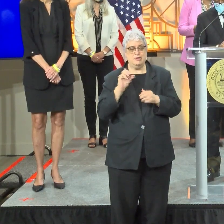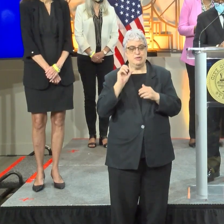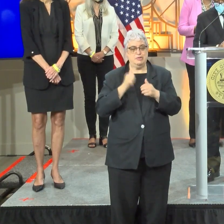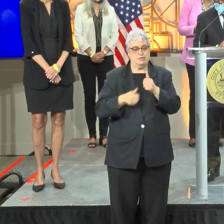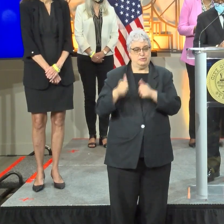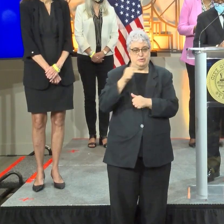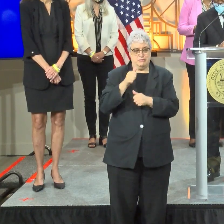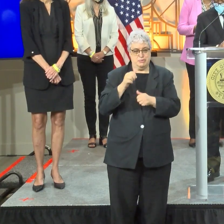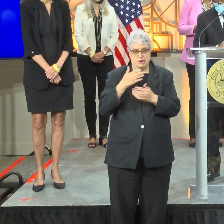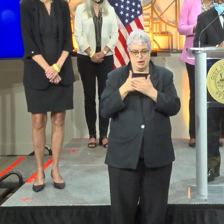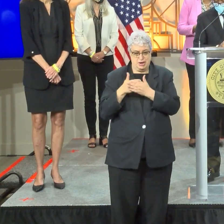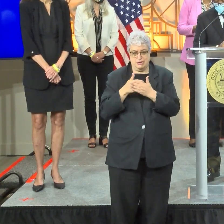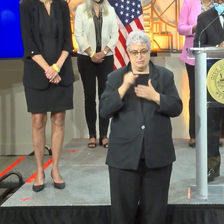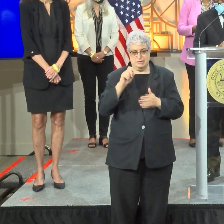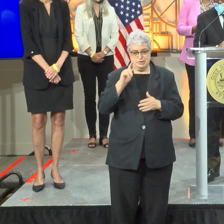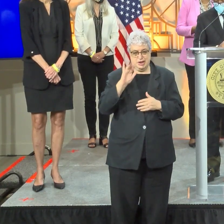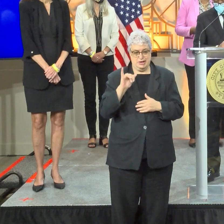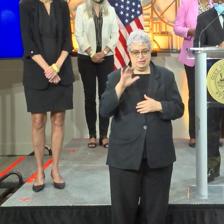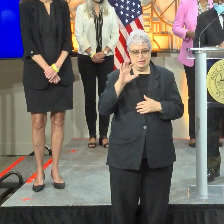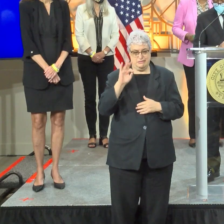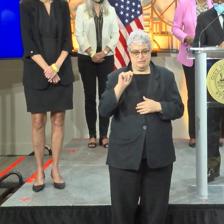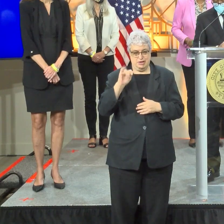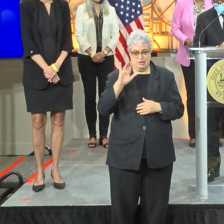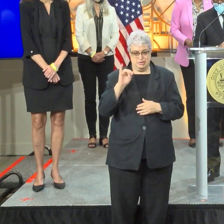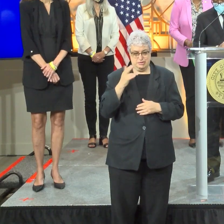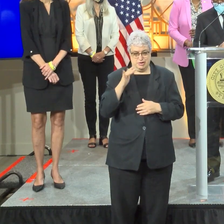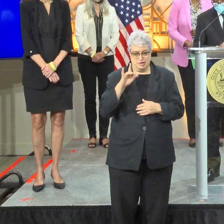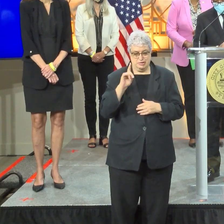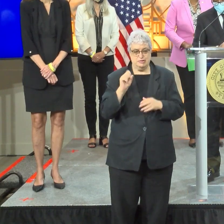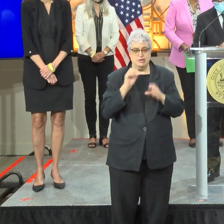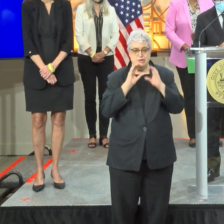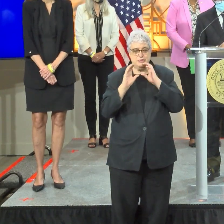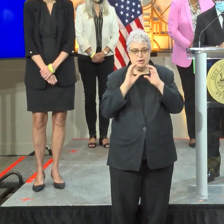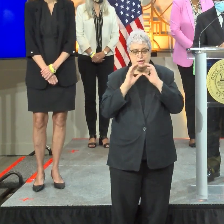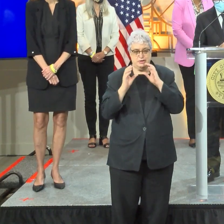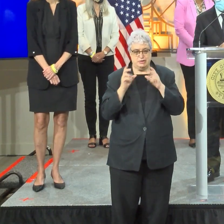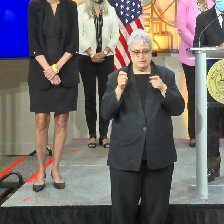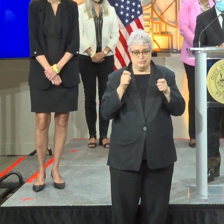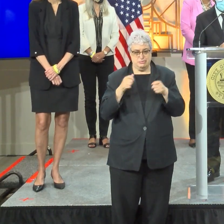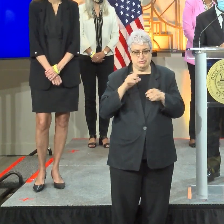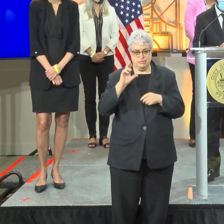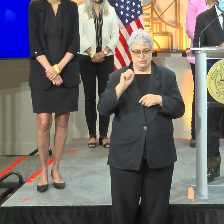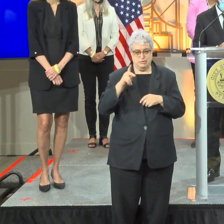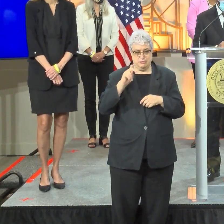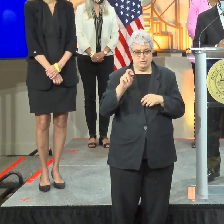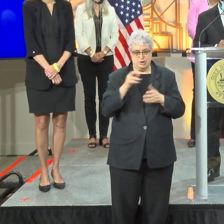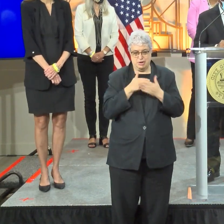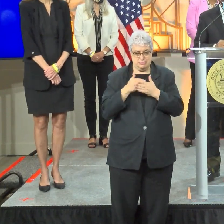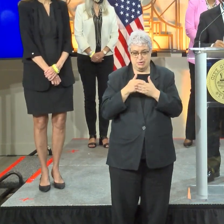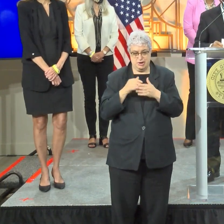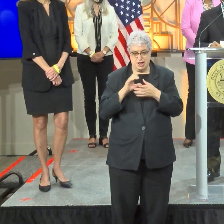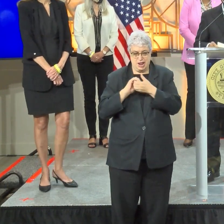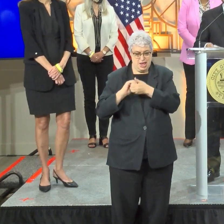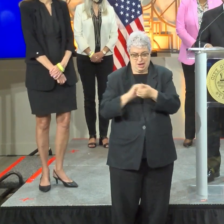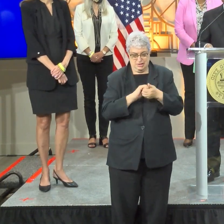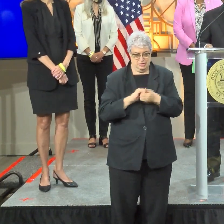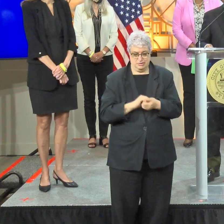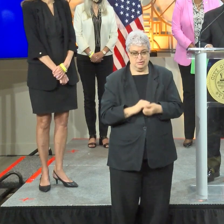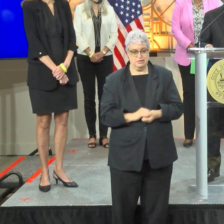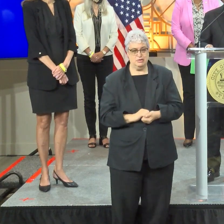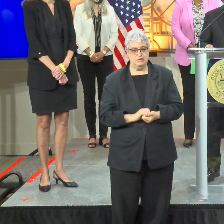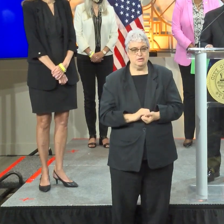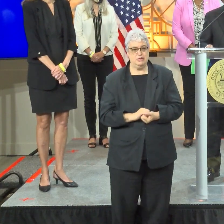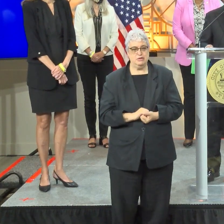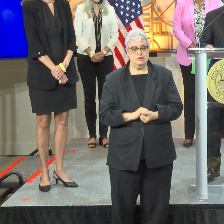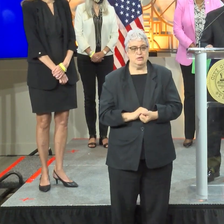Neighborhoods, Stacy Fairchild, Communications Director for Super Neighborhood Alliance. Let me